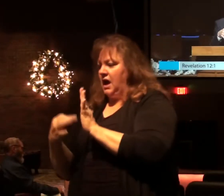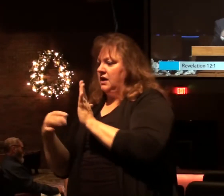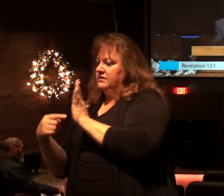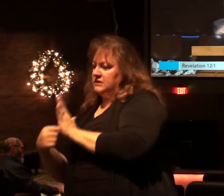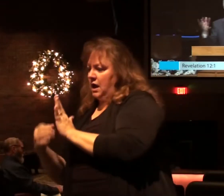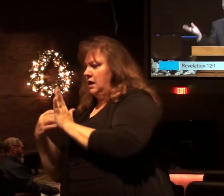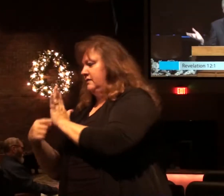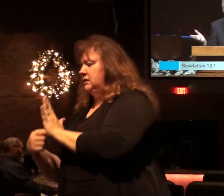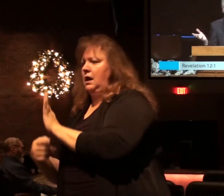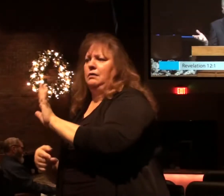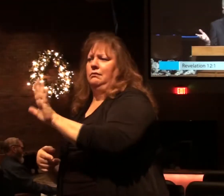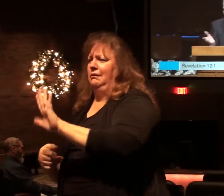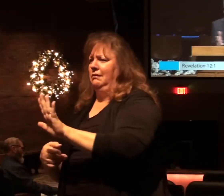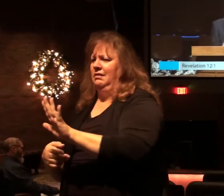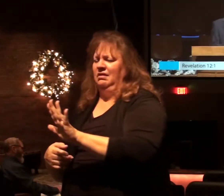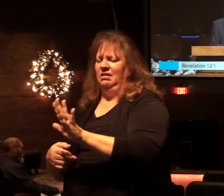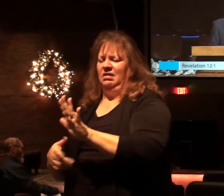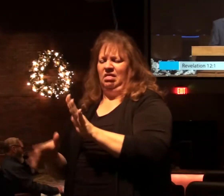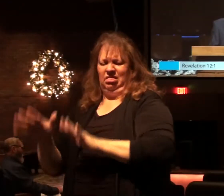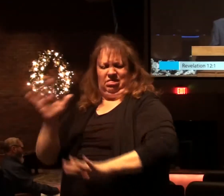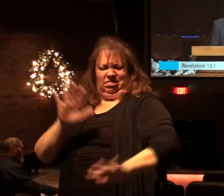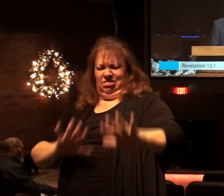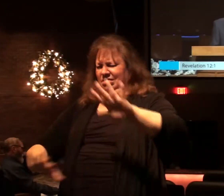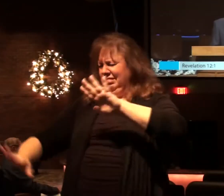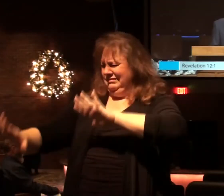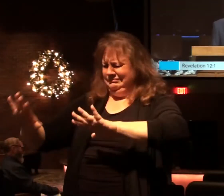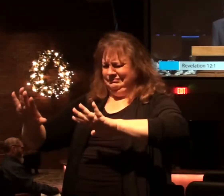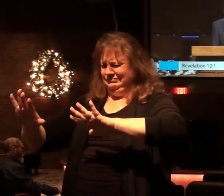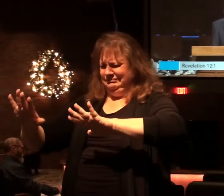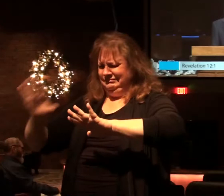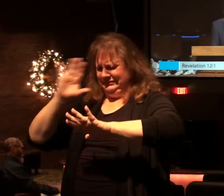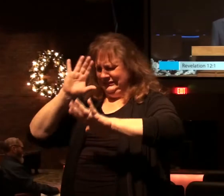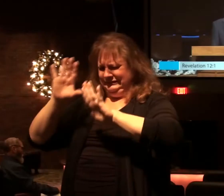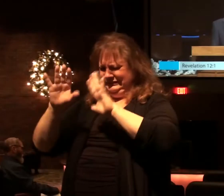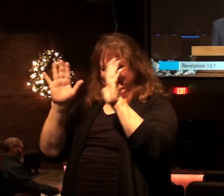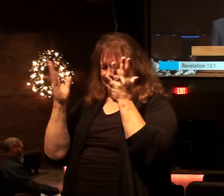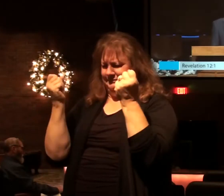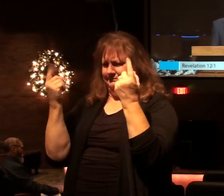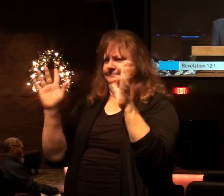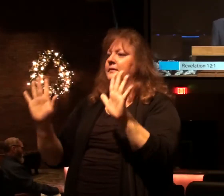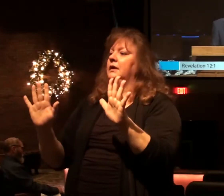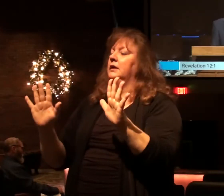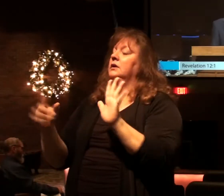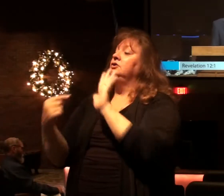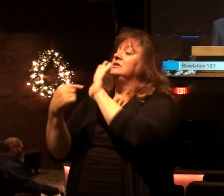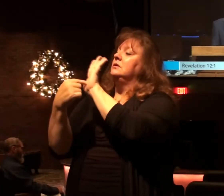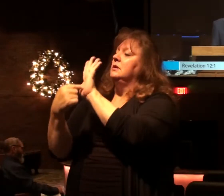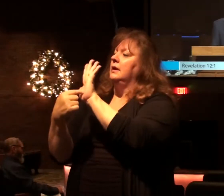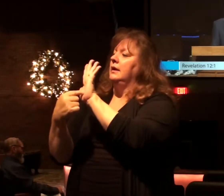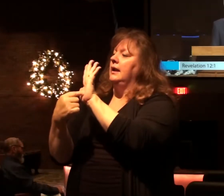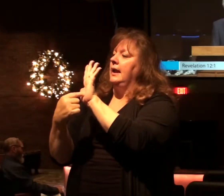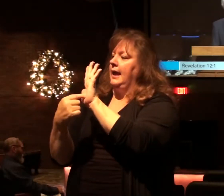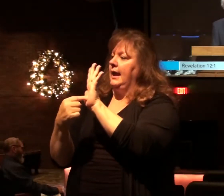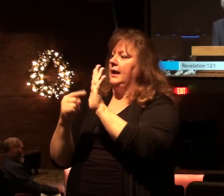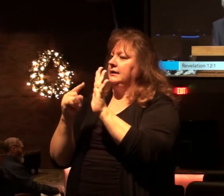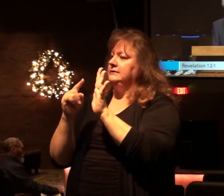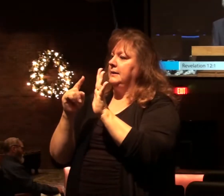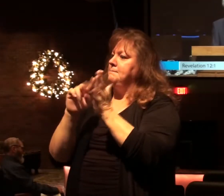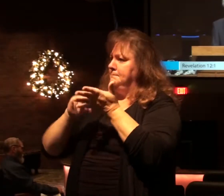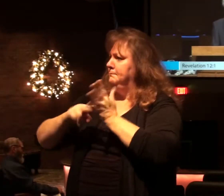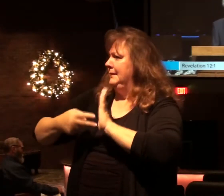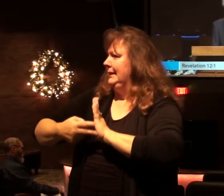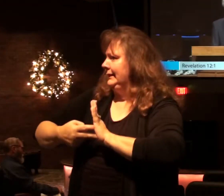of a sign, because then you just get lost in all the symbolism and so on. So a sign has literal